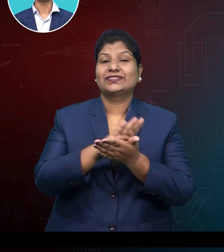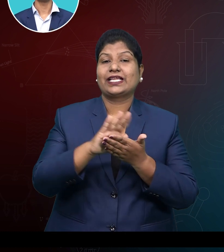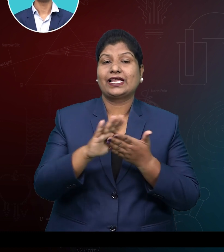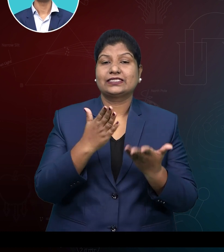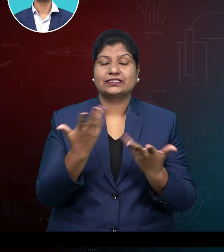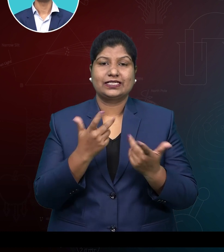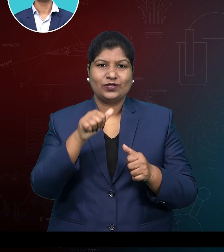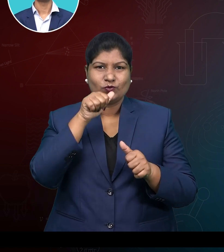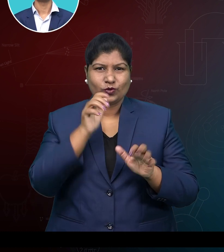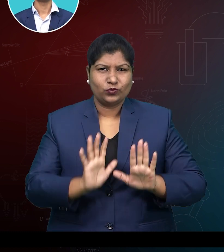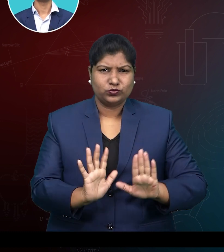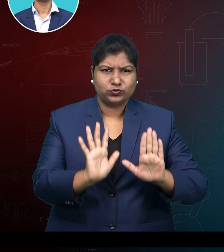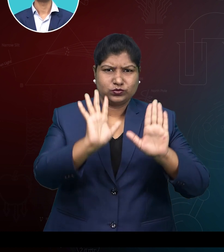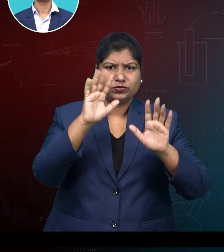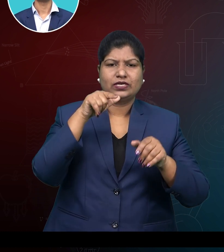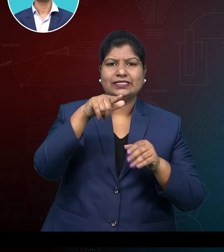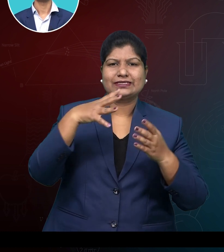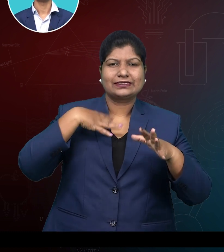Humidity.